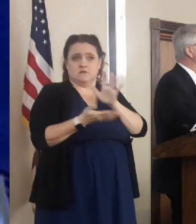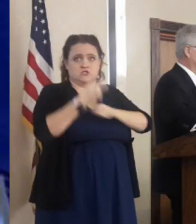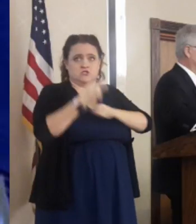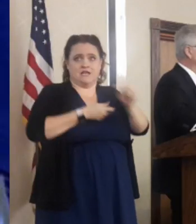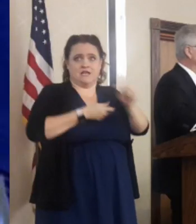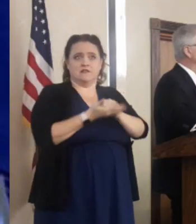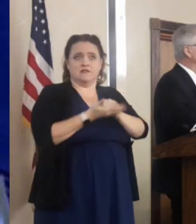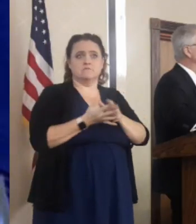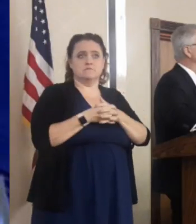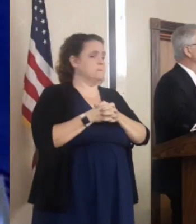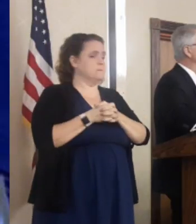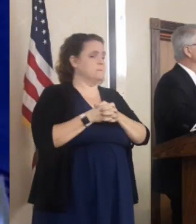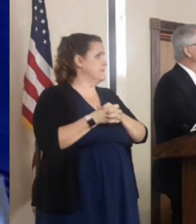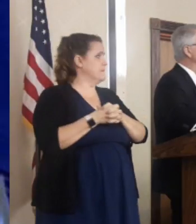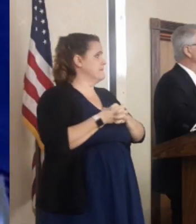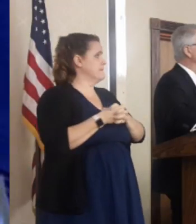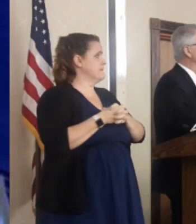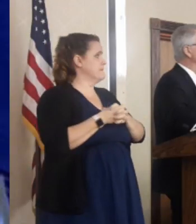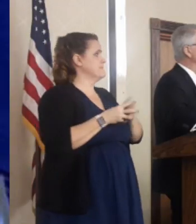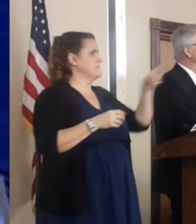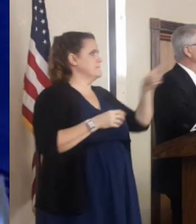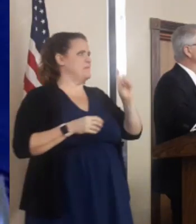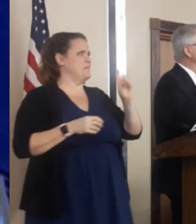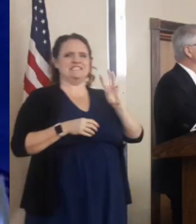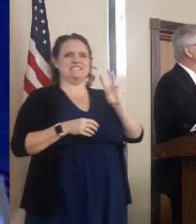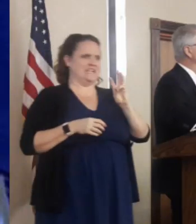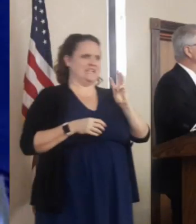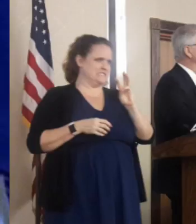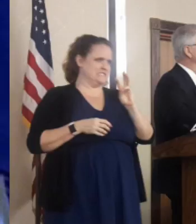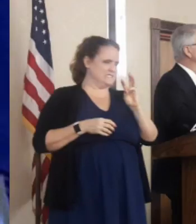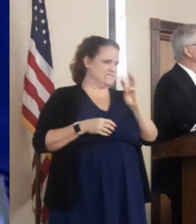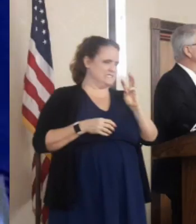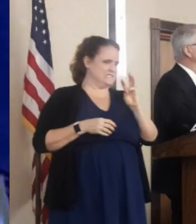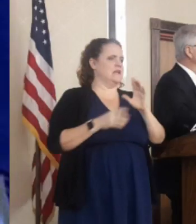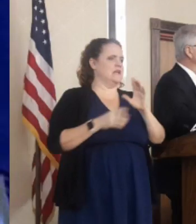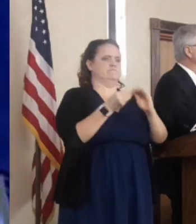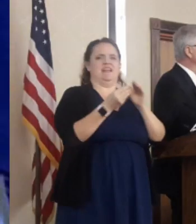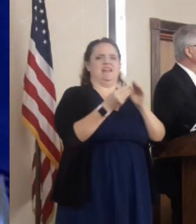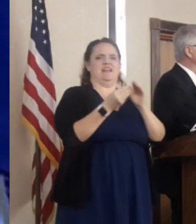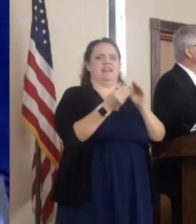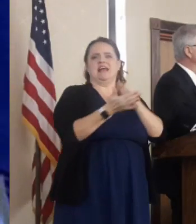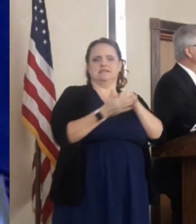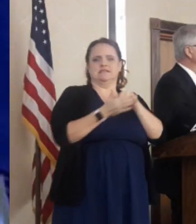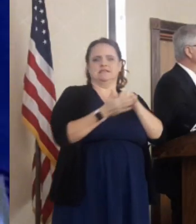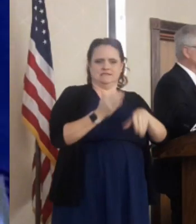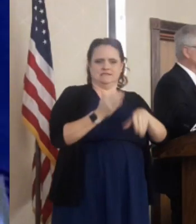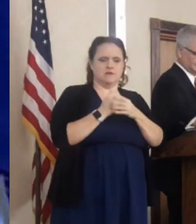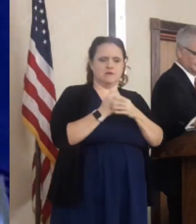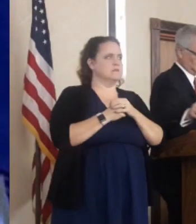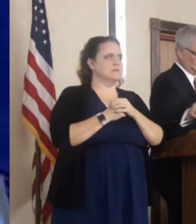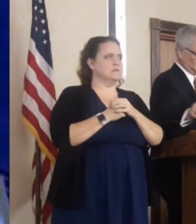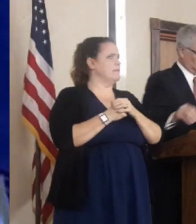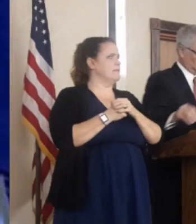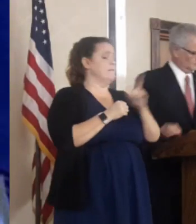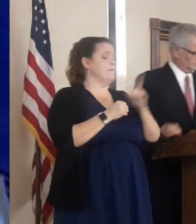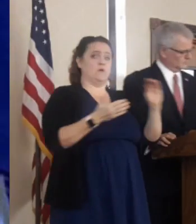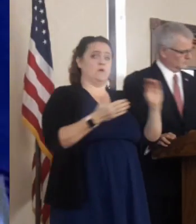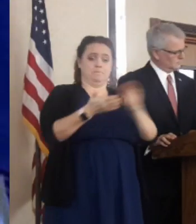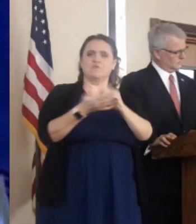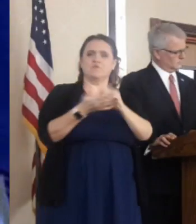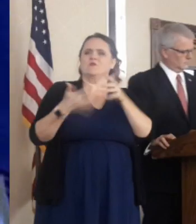Chris McDonald, SD6, speaking against this amendment. This was put in play to ensure that we did not have any